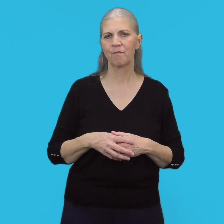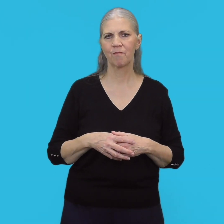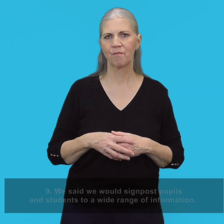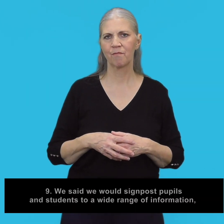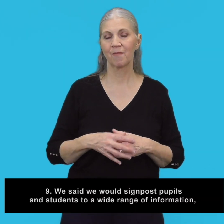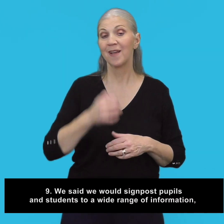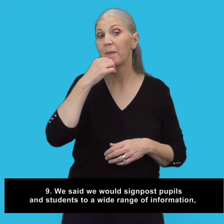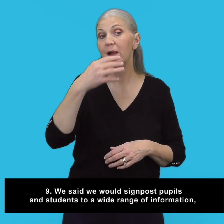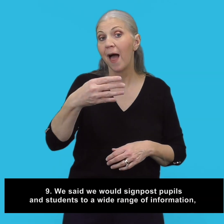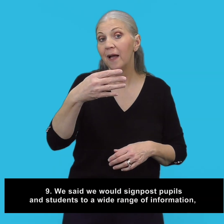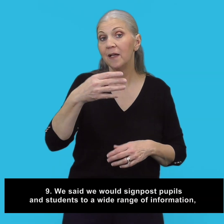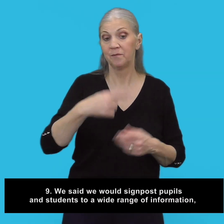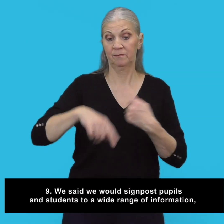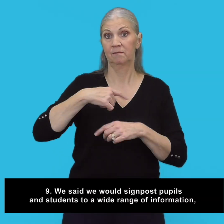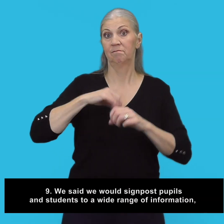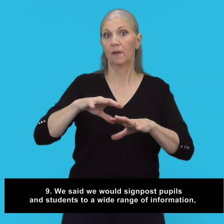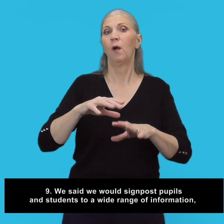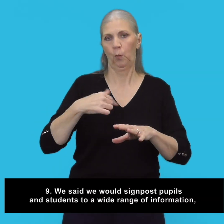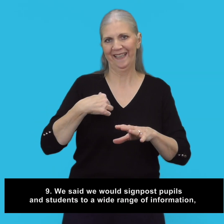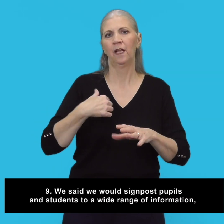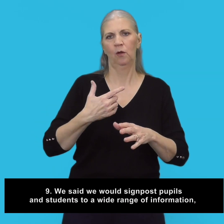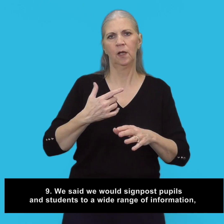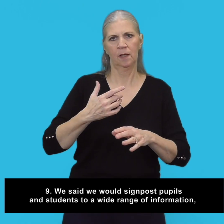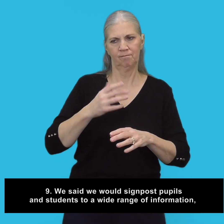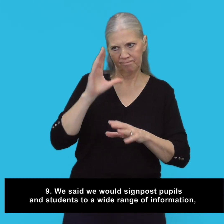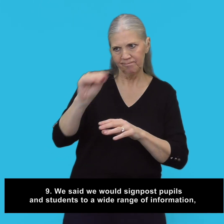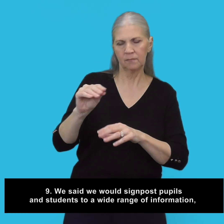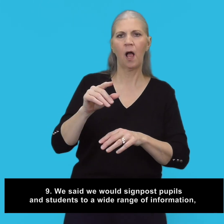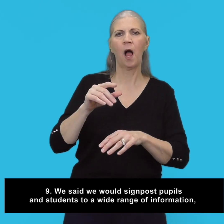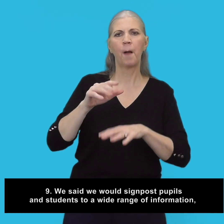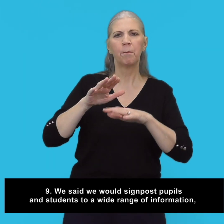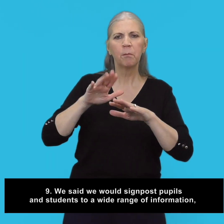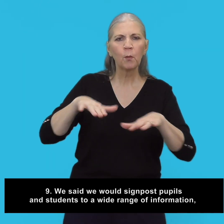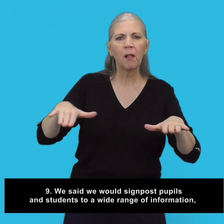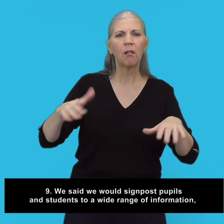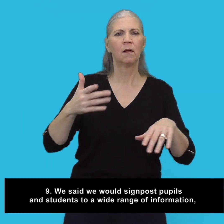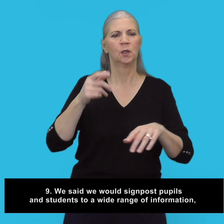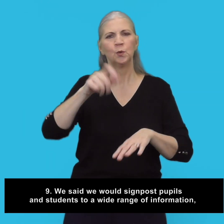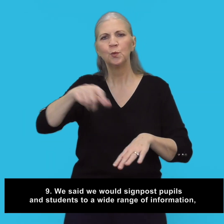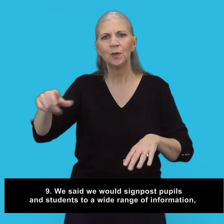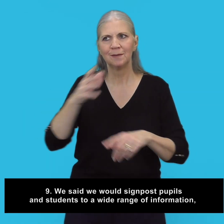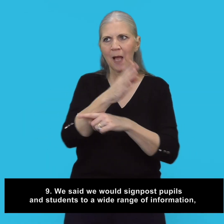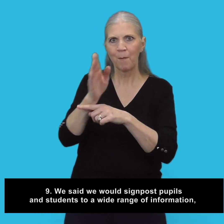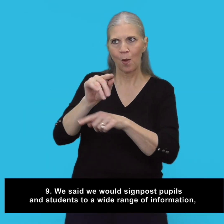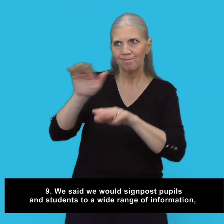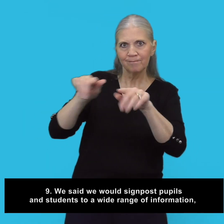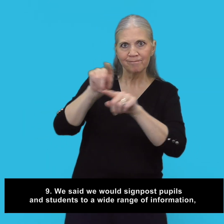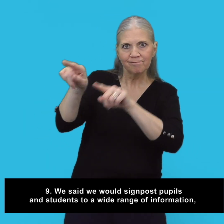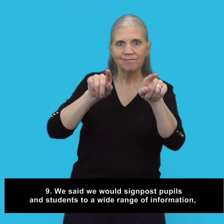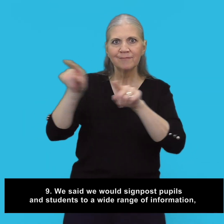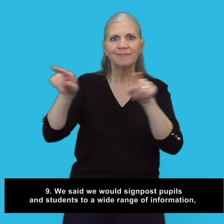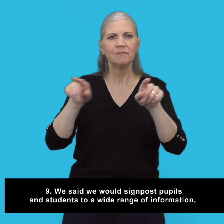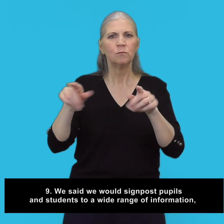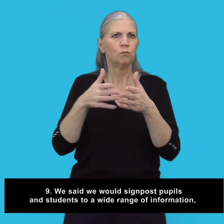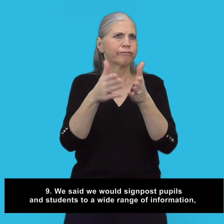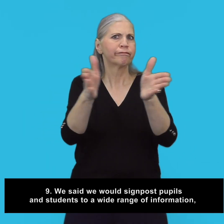Number 9. We said we would signpost pupils and students to a wide range of information, advice